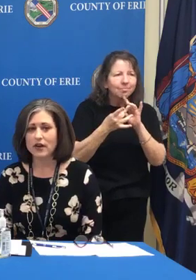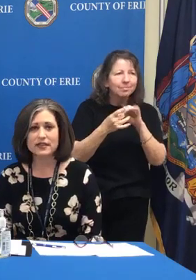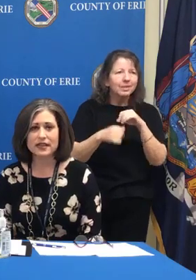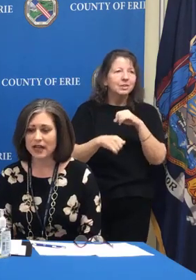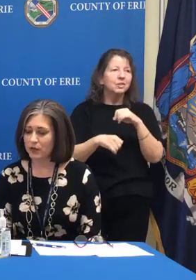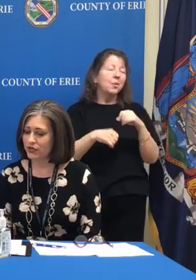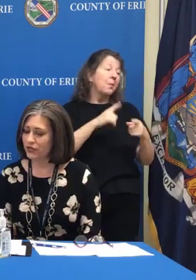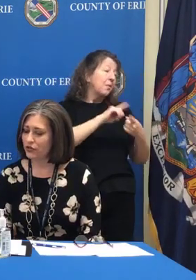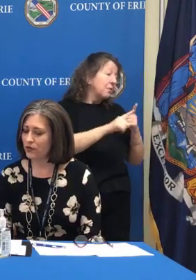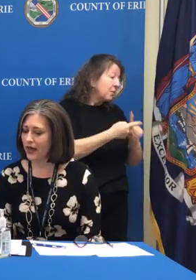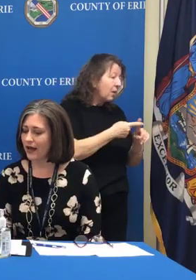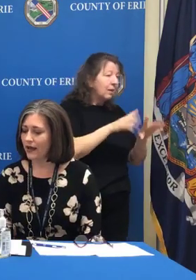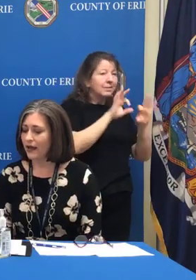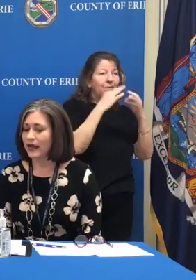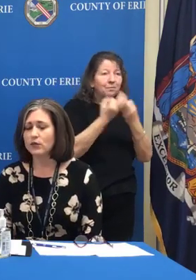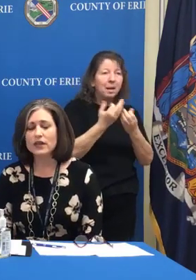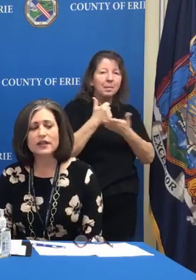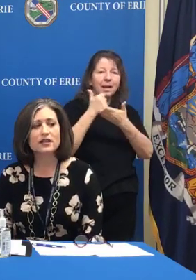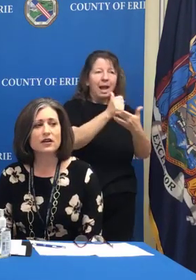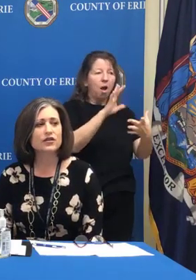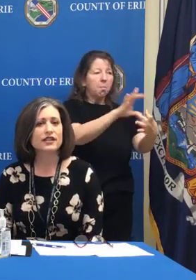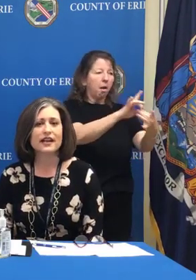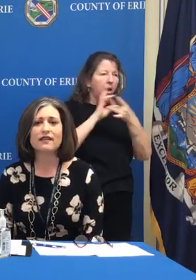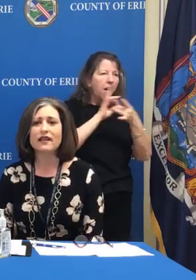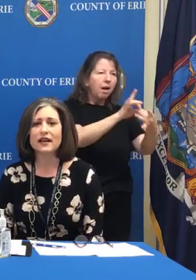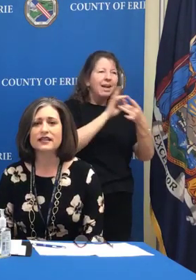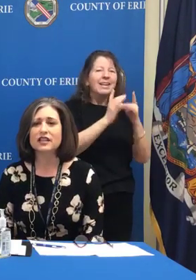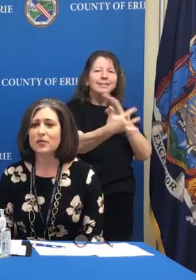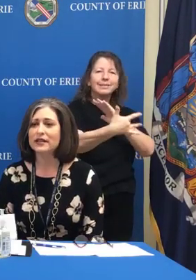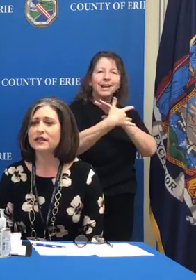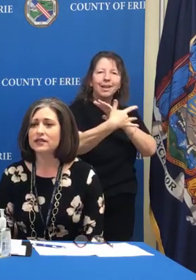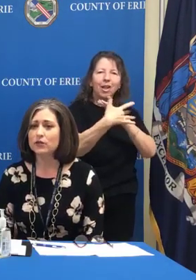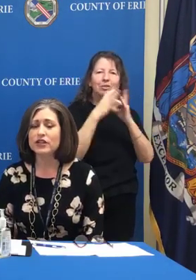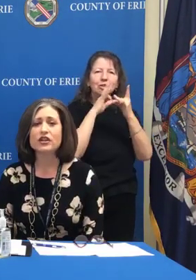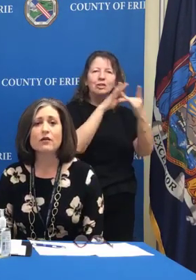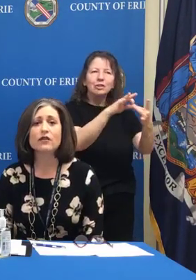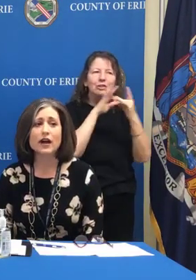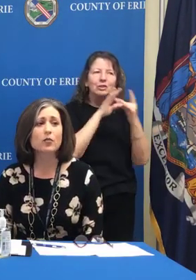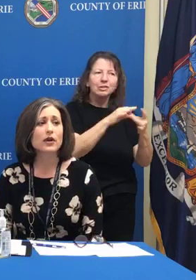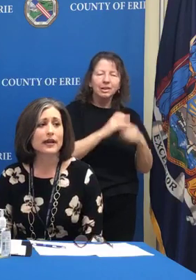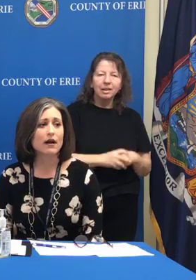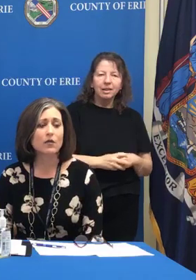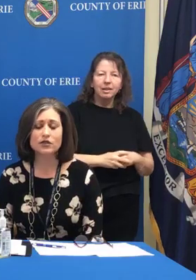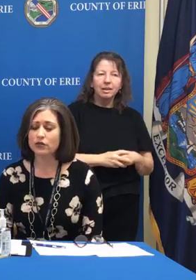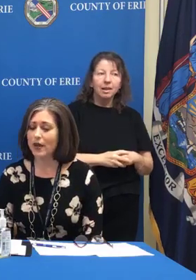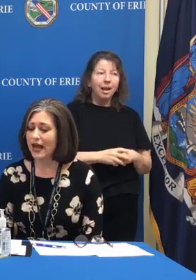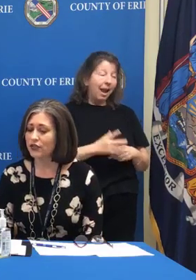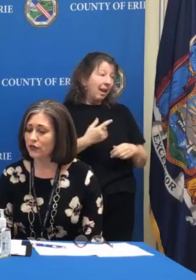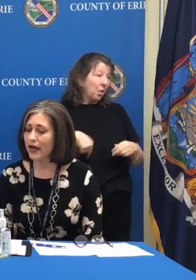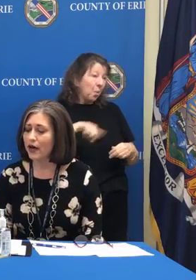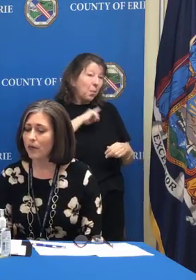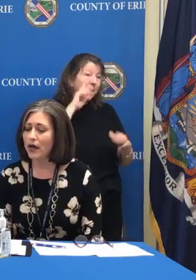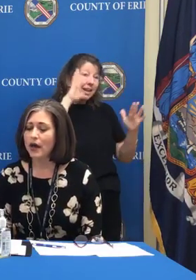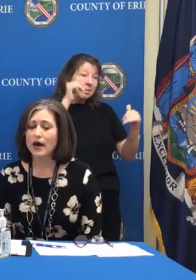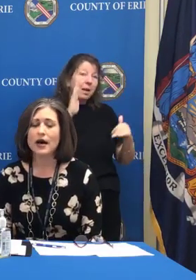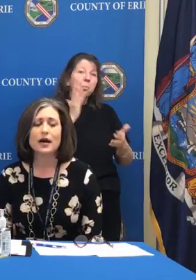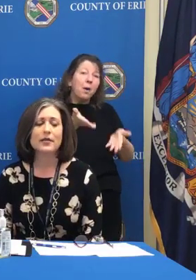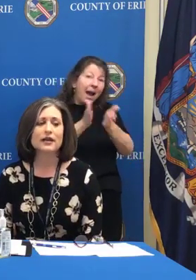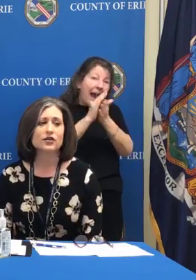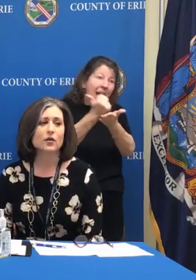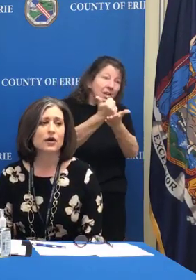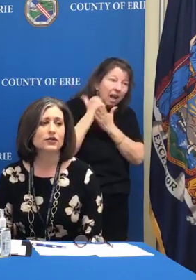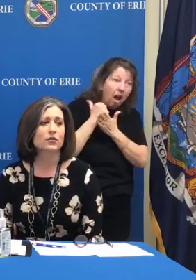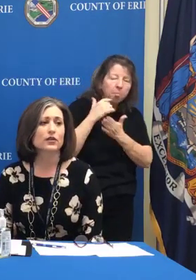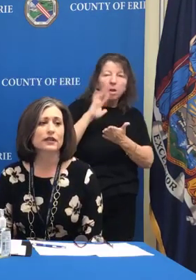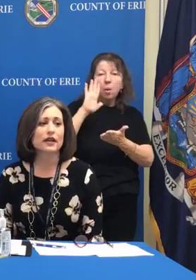family, friends, and neighbors to do that, and really to understand that it's expected to reach out for help right now, to ask for help,